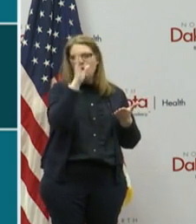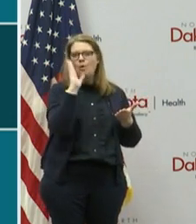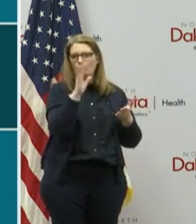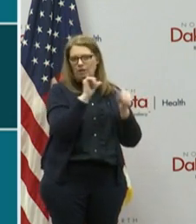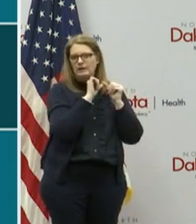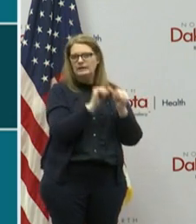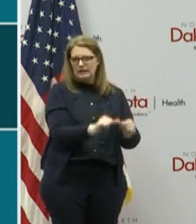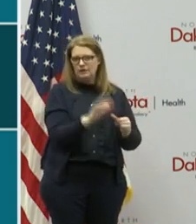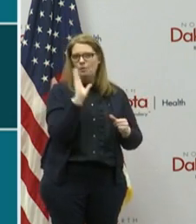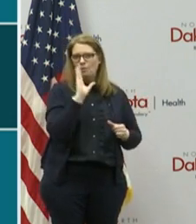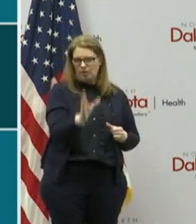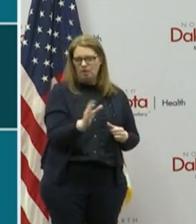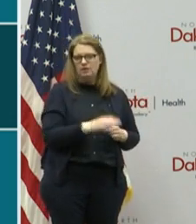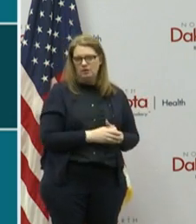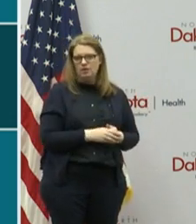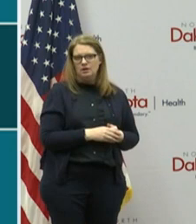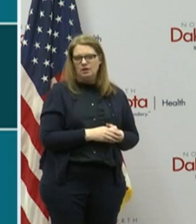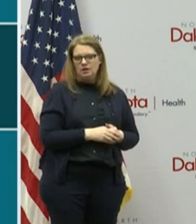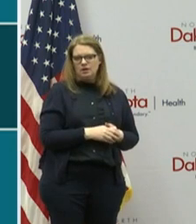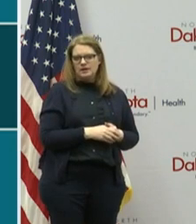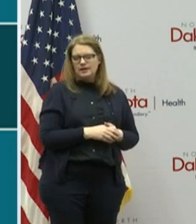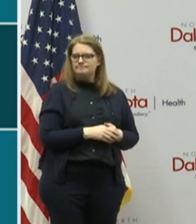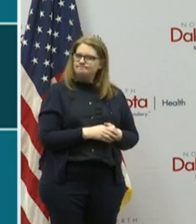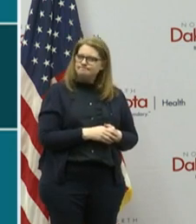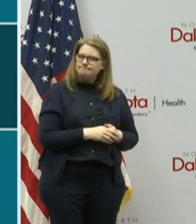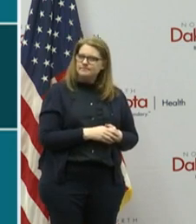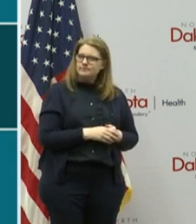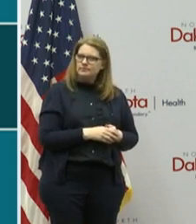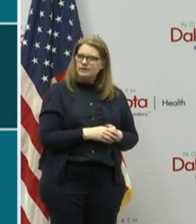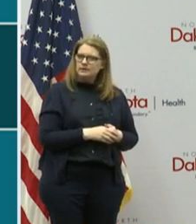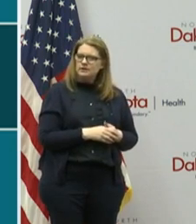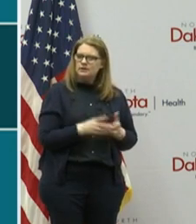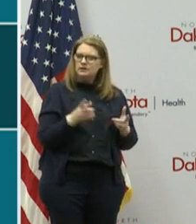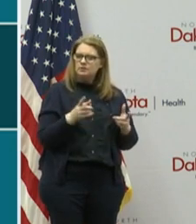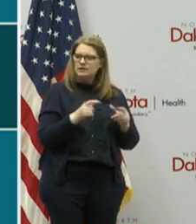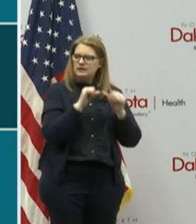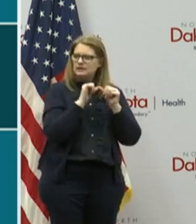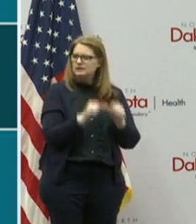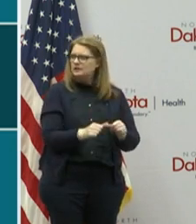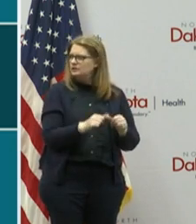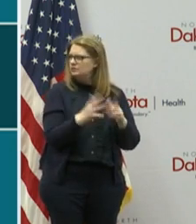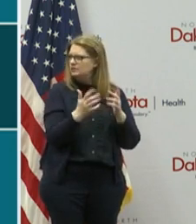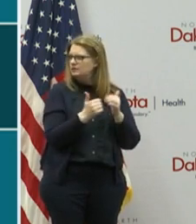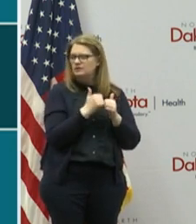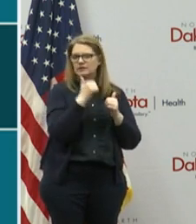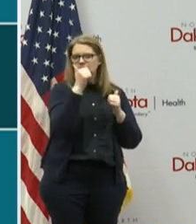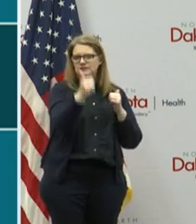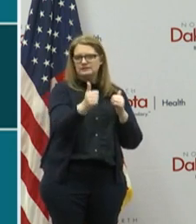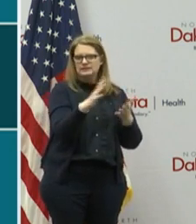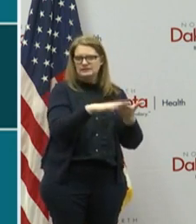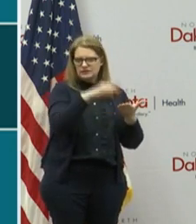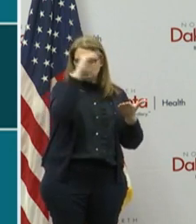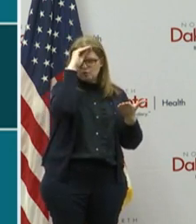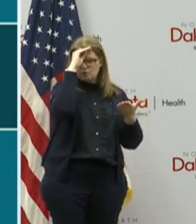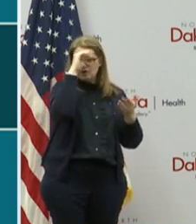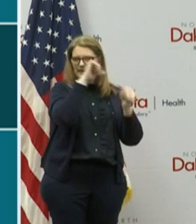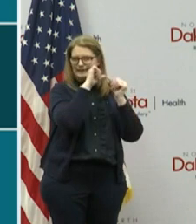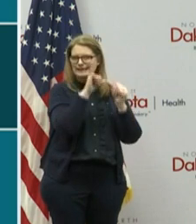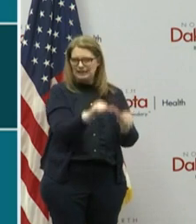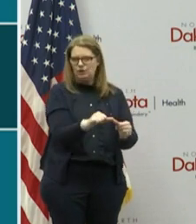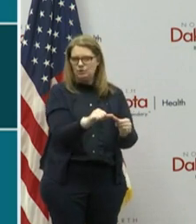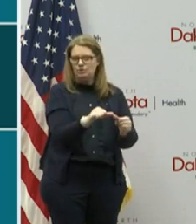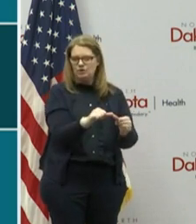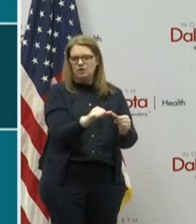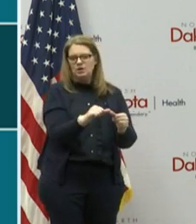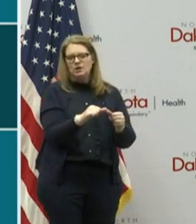This is a decision to remain with distance learning was made after much deliberation. As you can see that